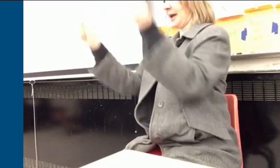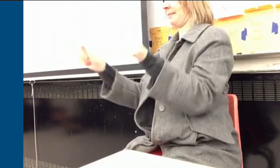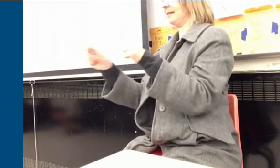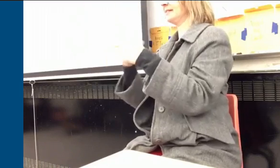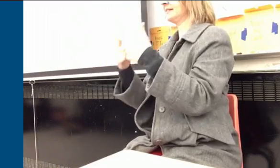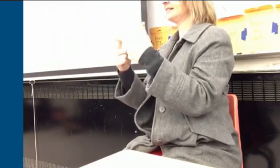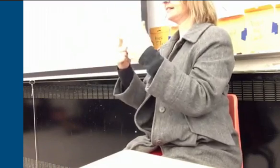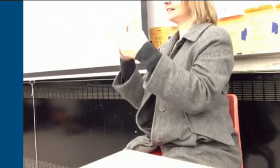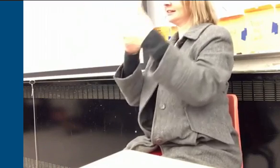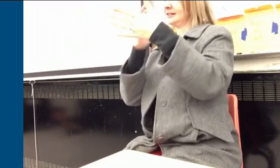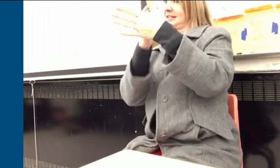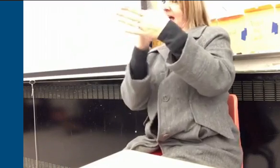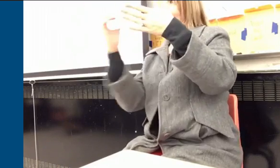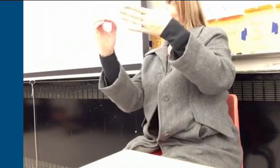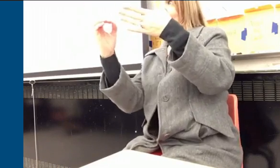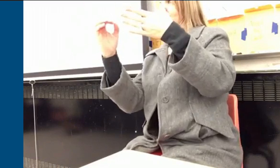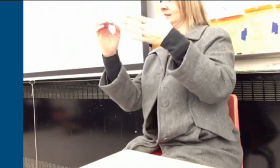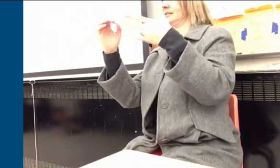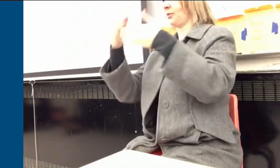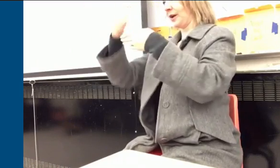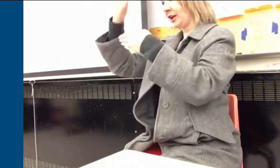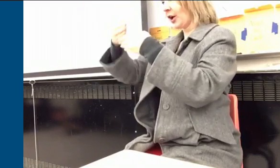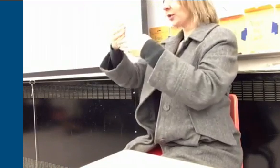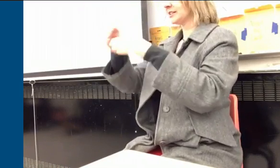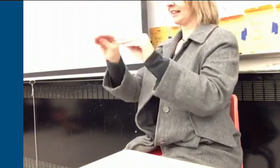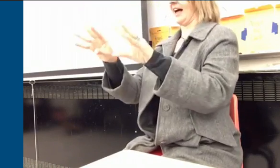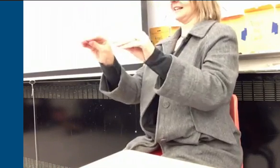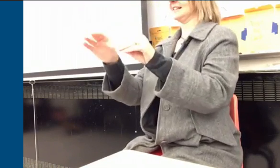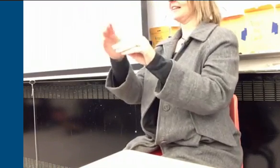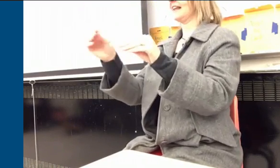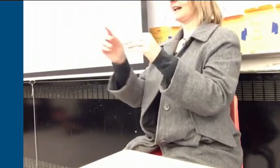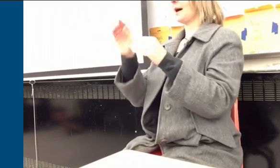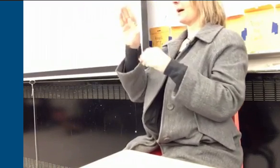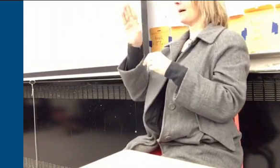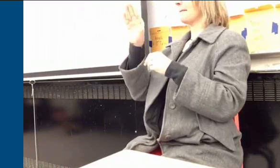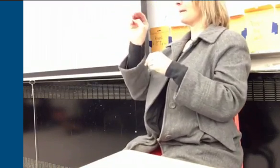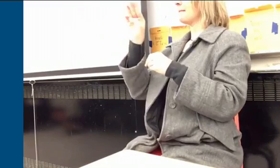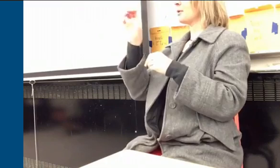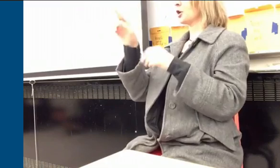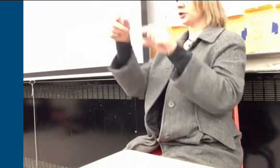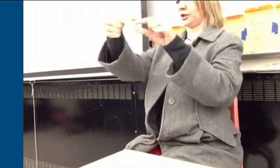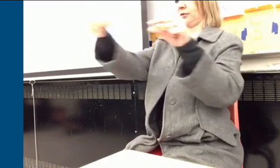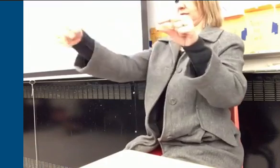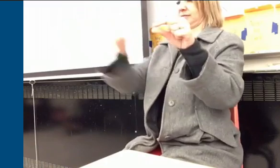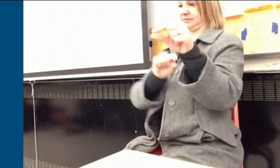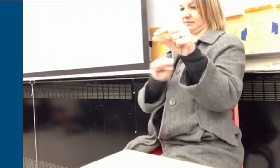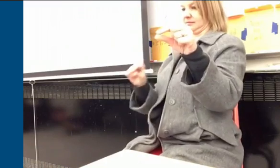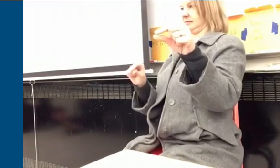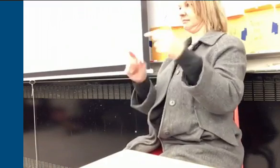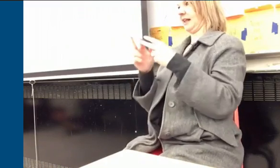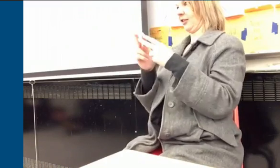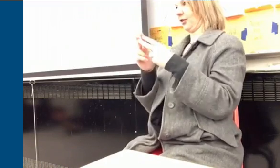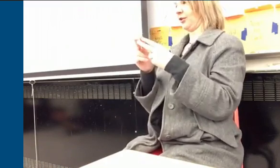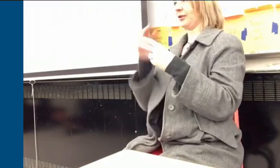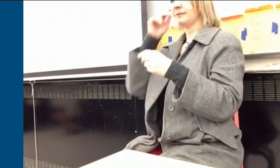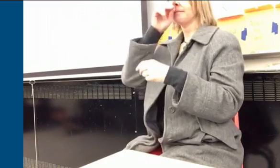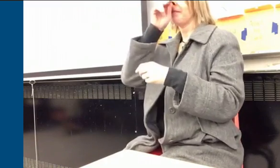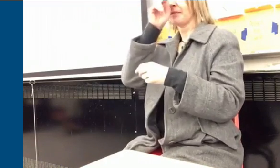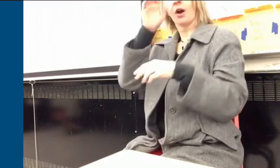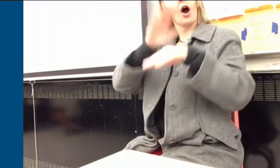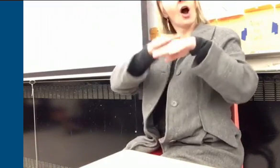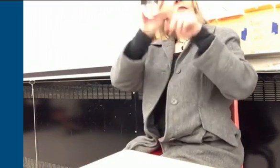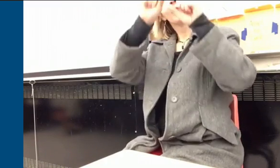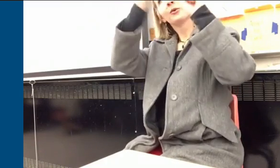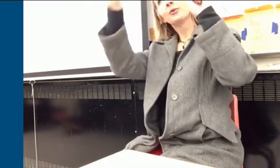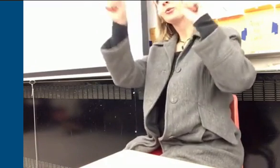tires, windows, headlights, and a bumper. Could be either on the front or the back. That's up to you. Okay? Not on the